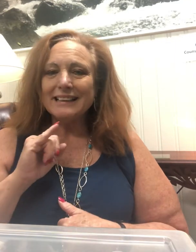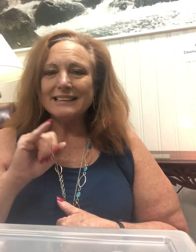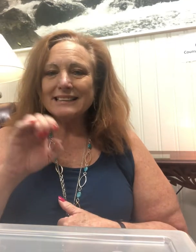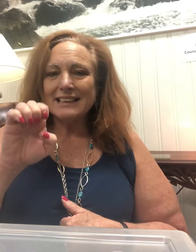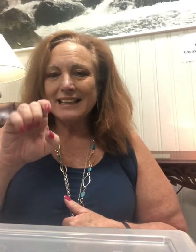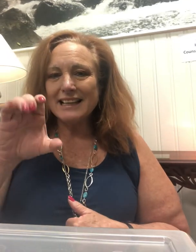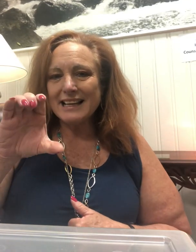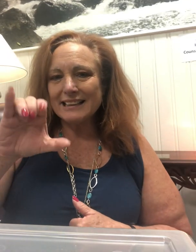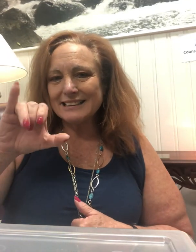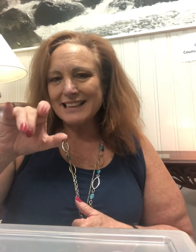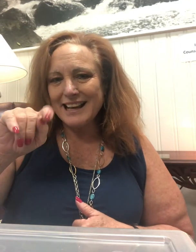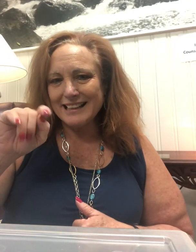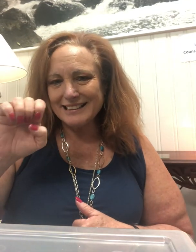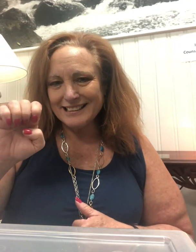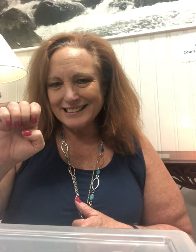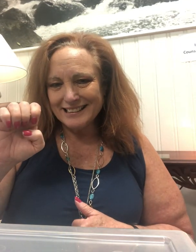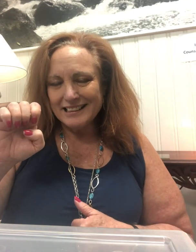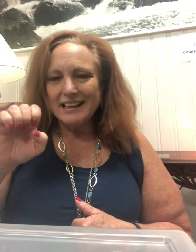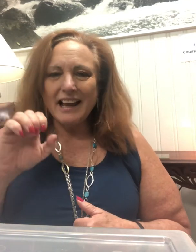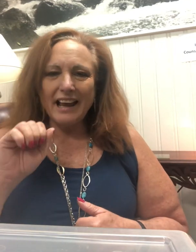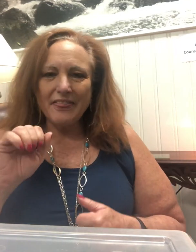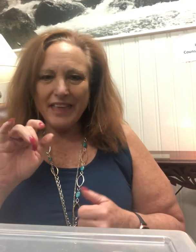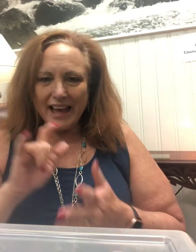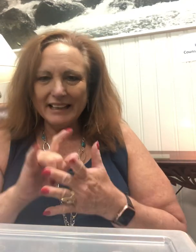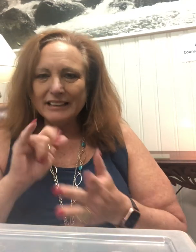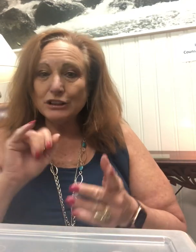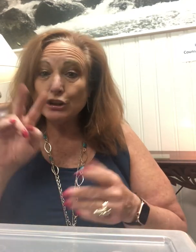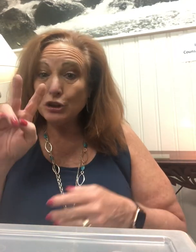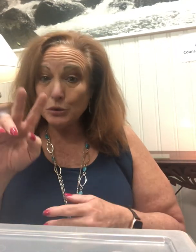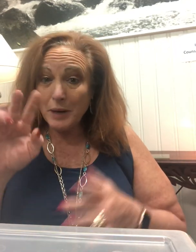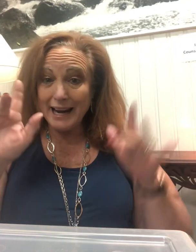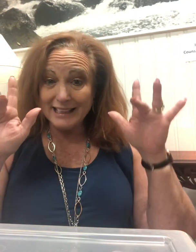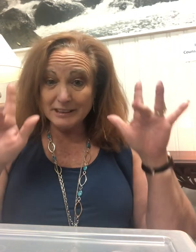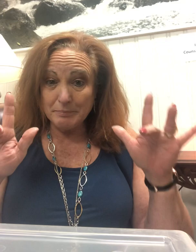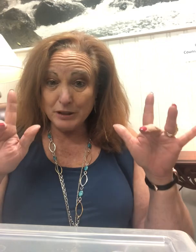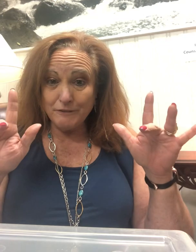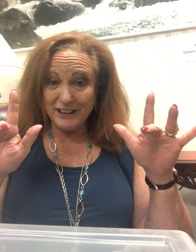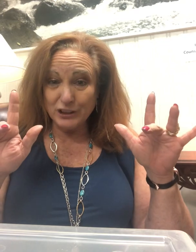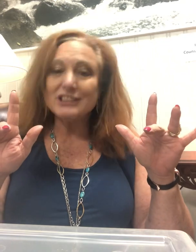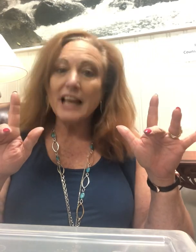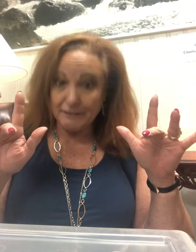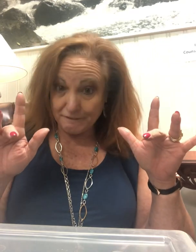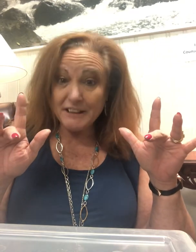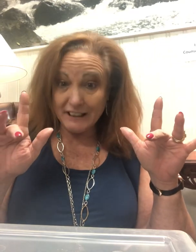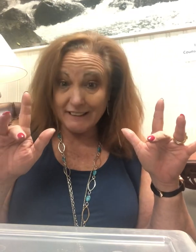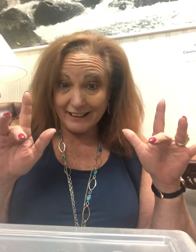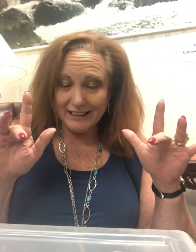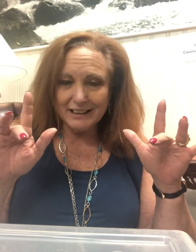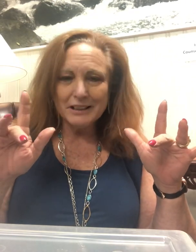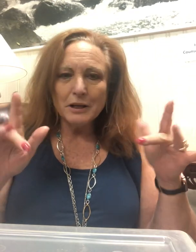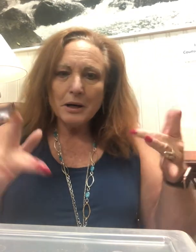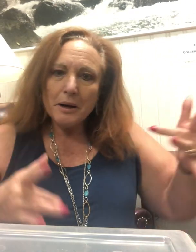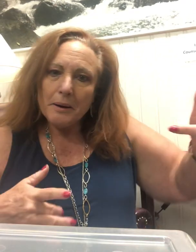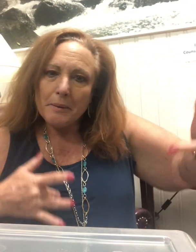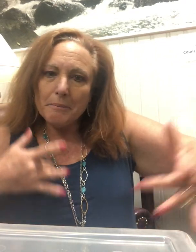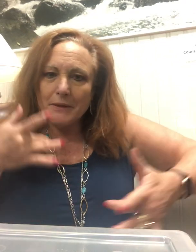is excite. And that is two hands, middle fingers like feeling, but